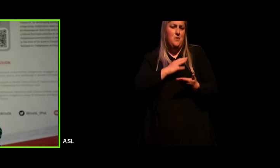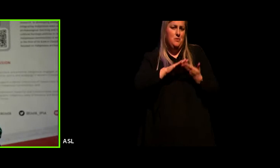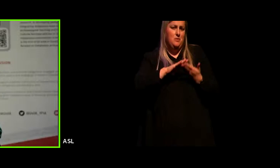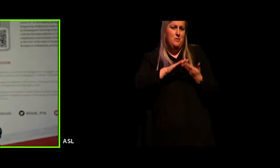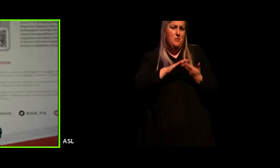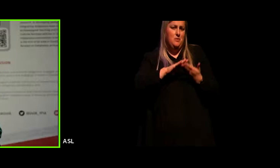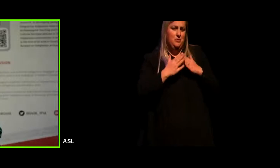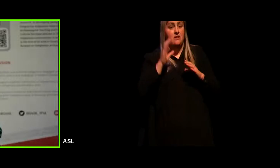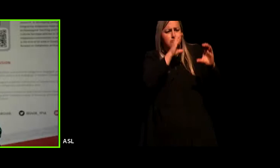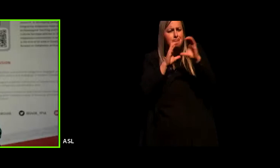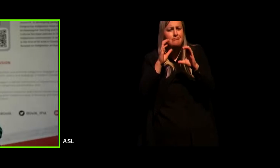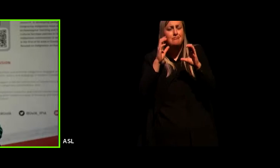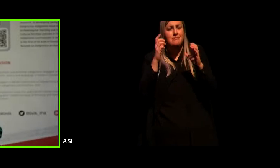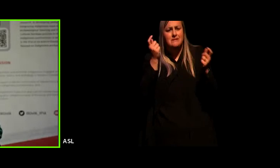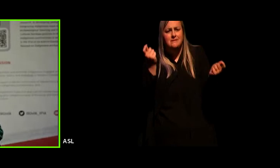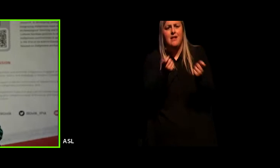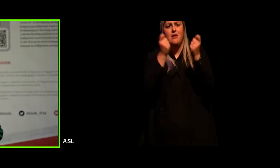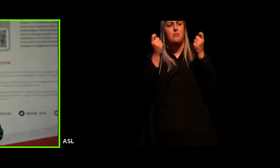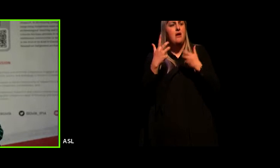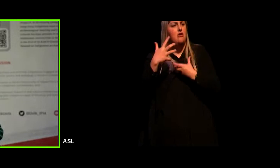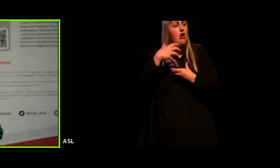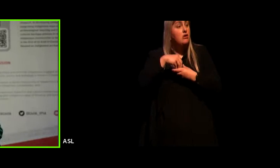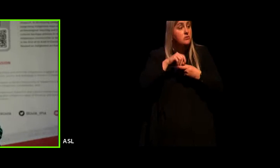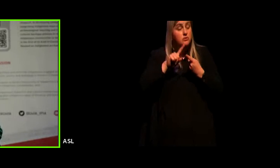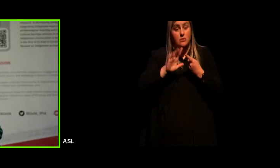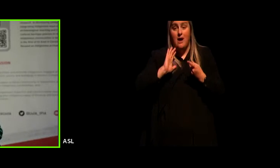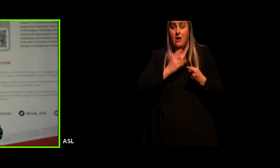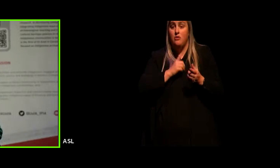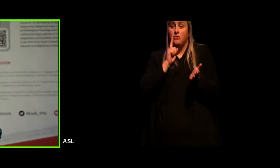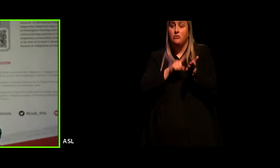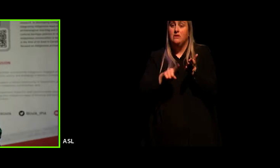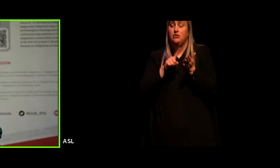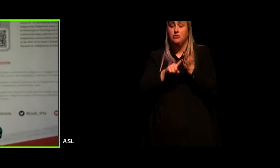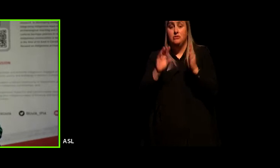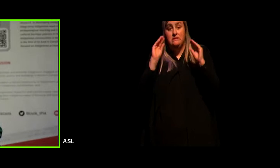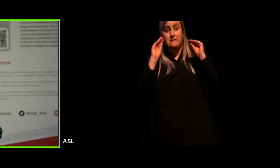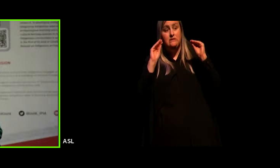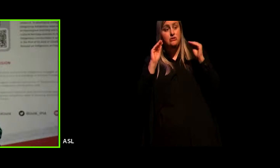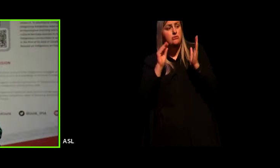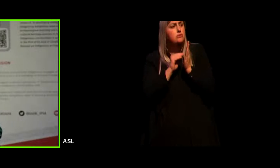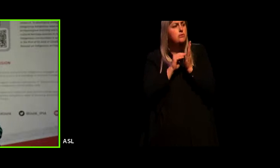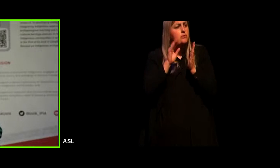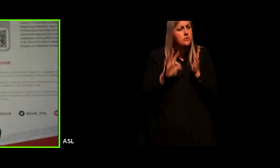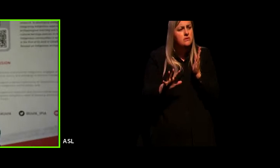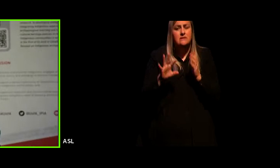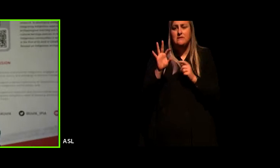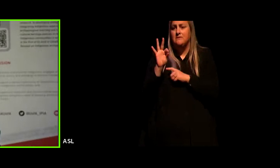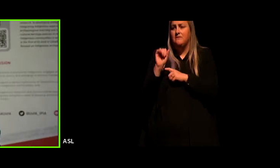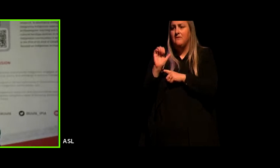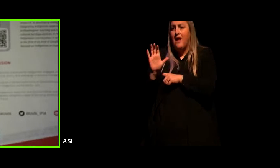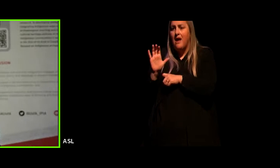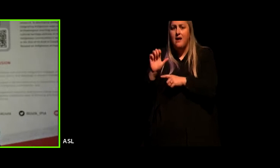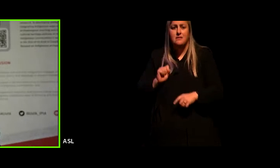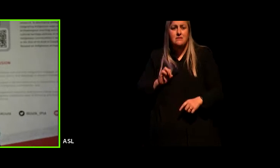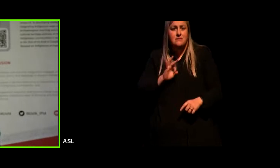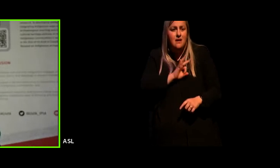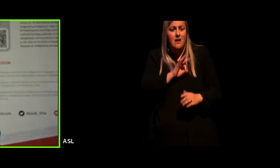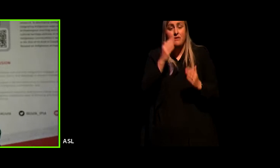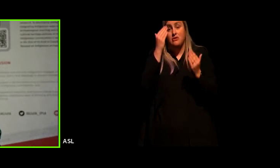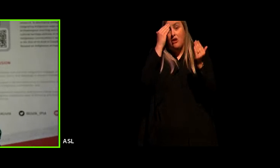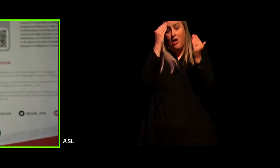of our research, teachings, our students, faculty and staff, our knowledge